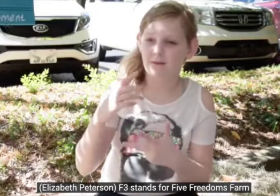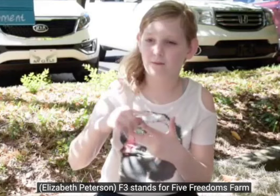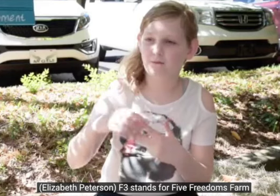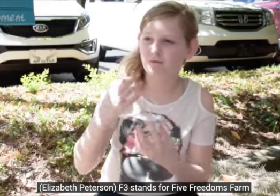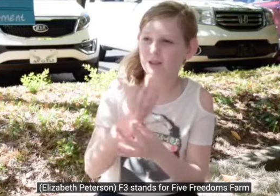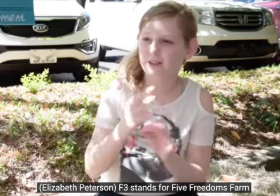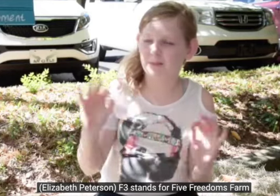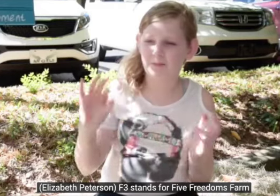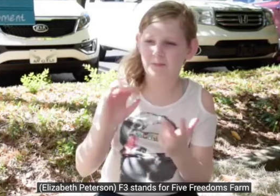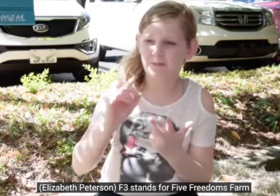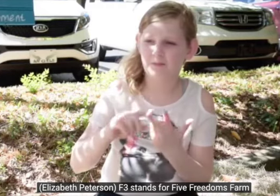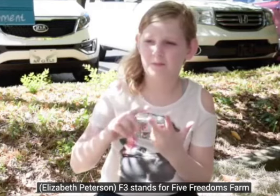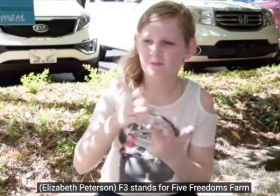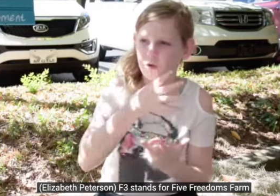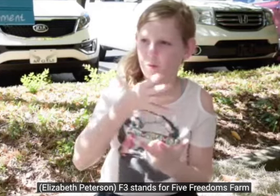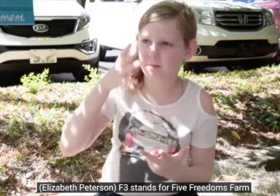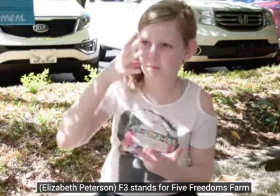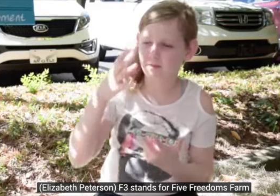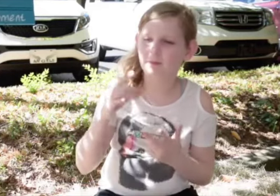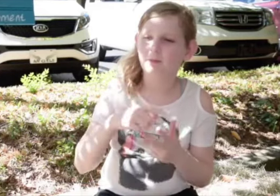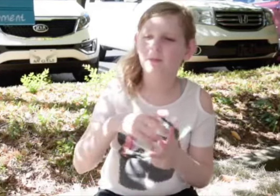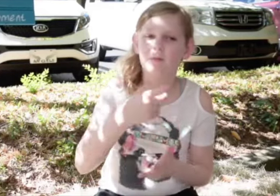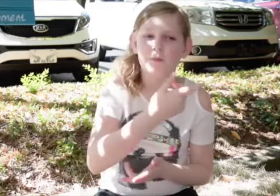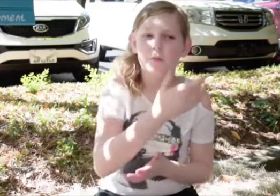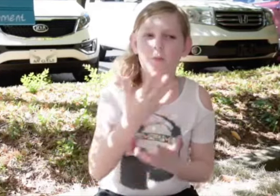F3 stands for Five Freedoms Farm.